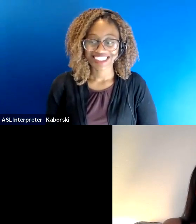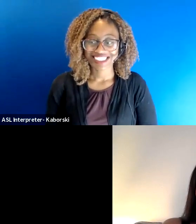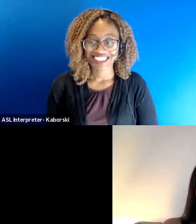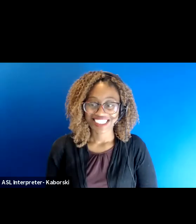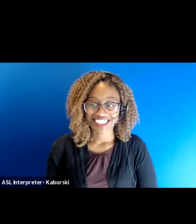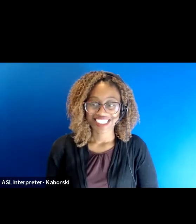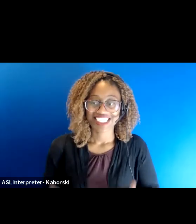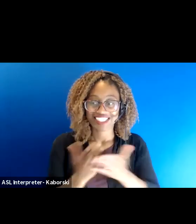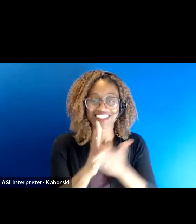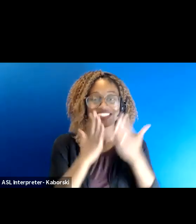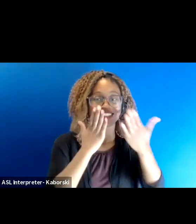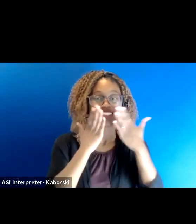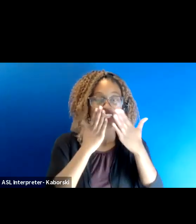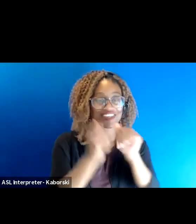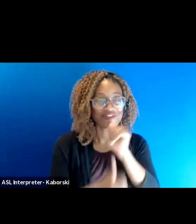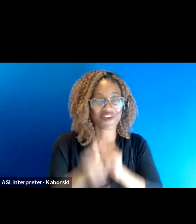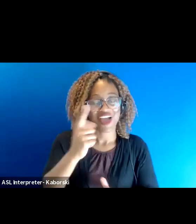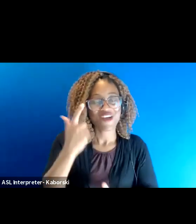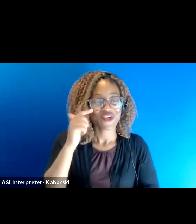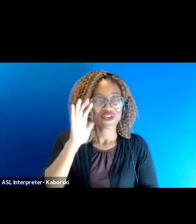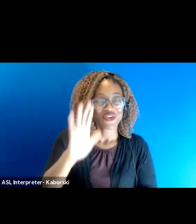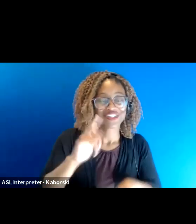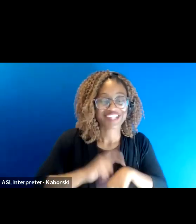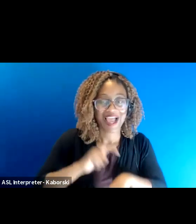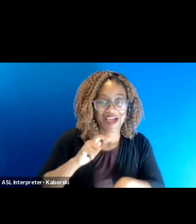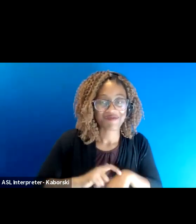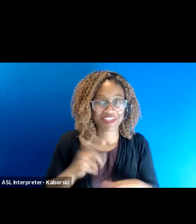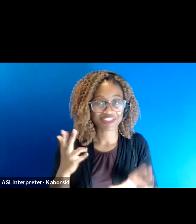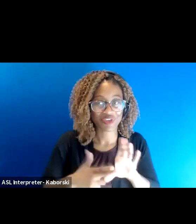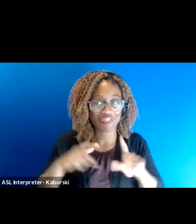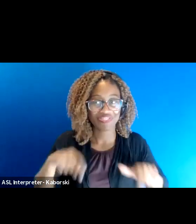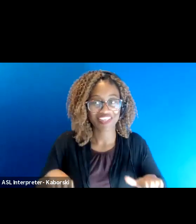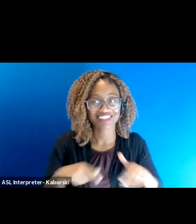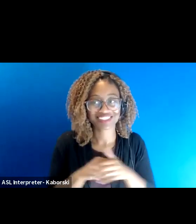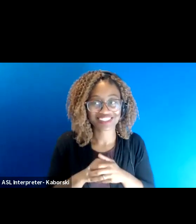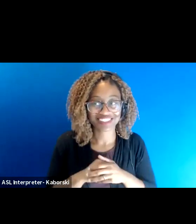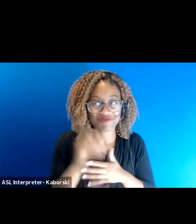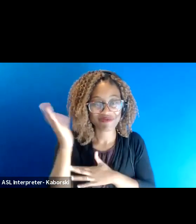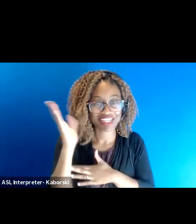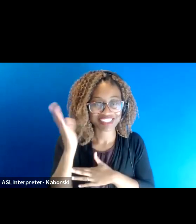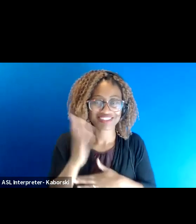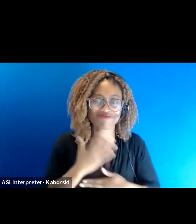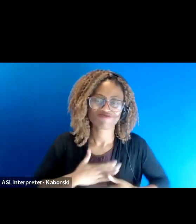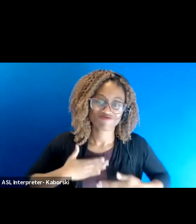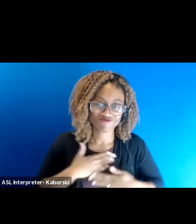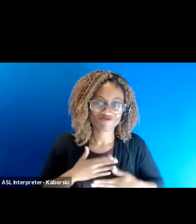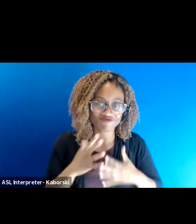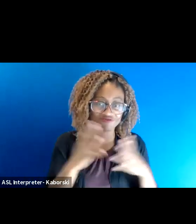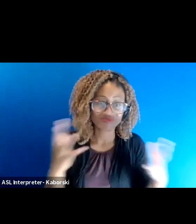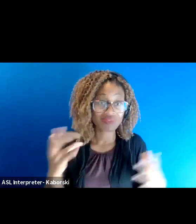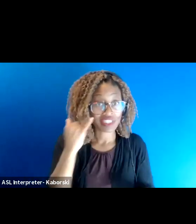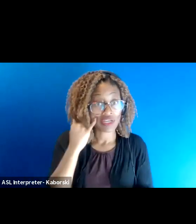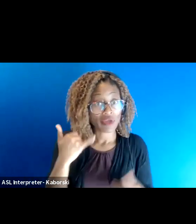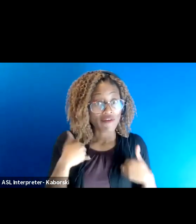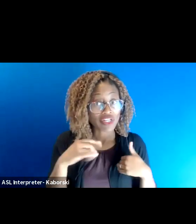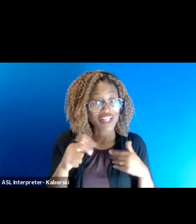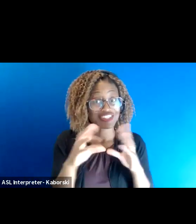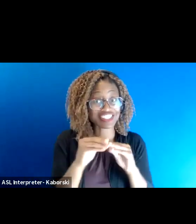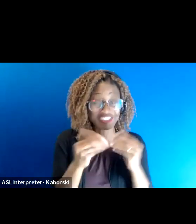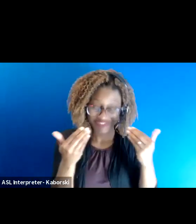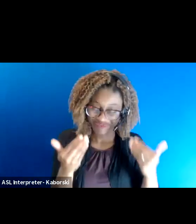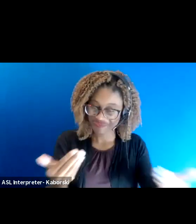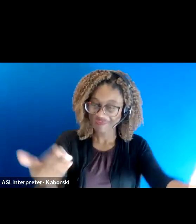All right. Thank you, everybody, for coming out with this presentation. If you got another session to go